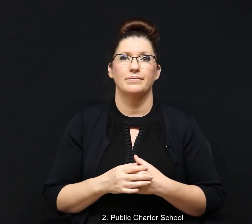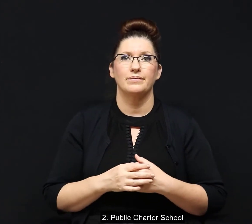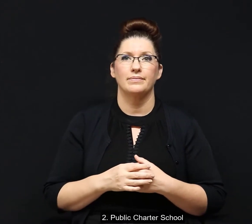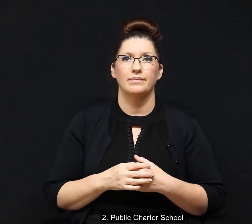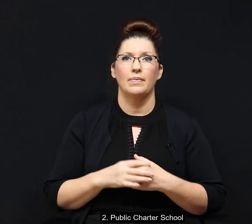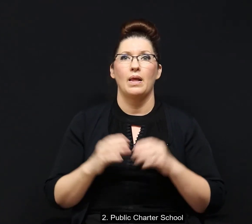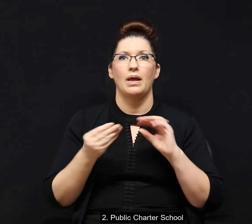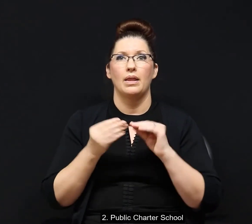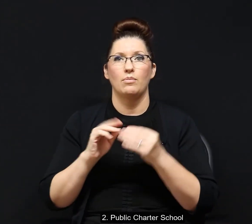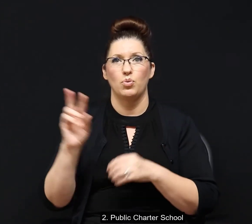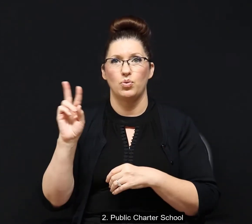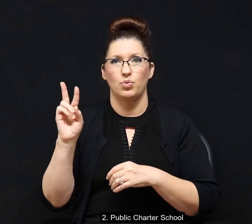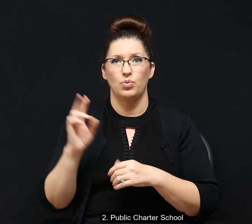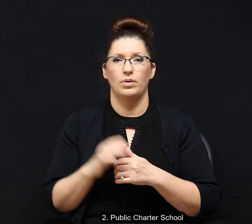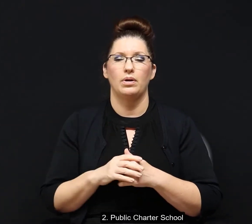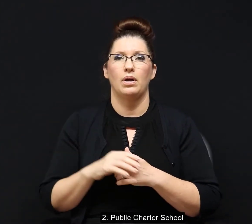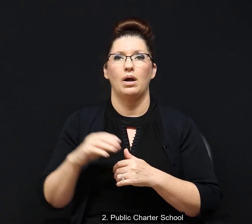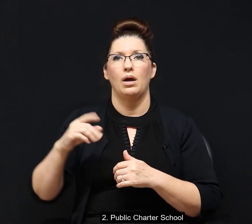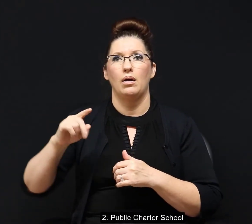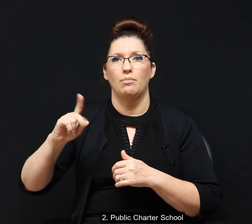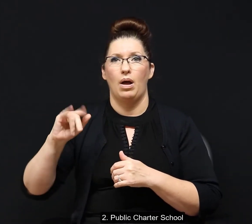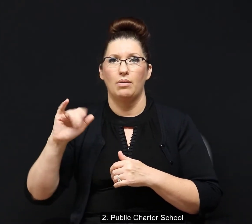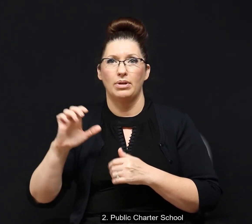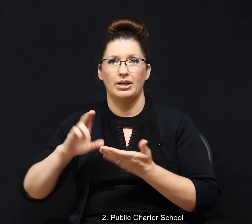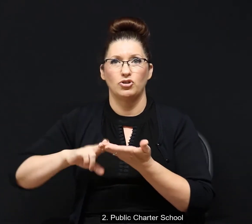Number 2, public charter school.